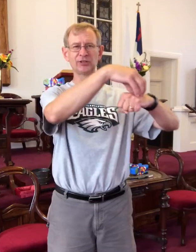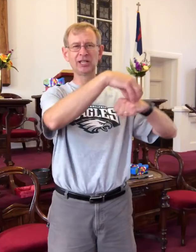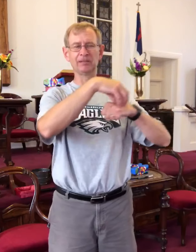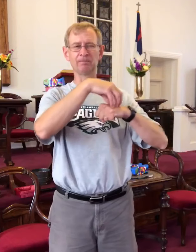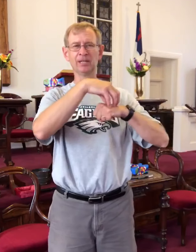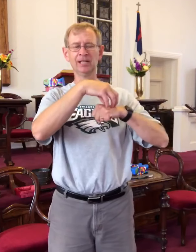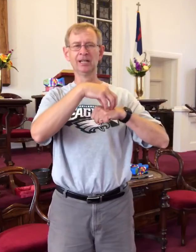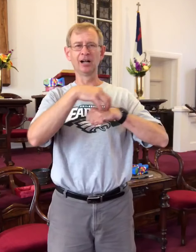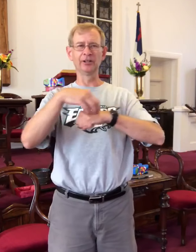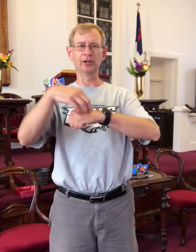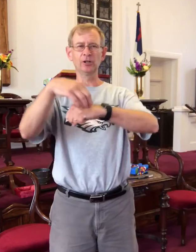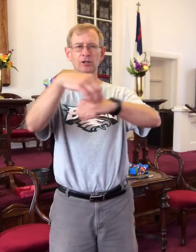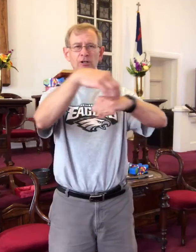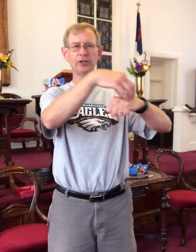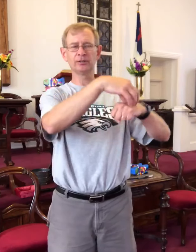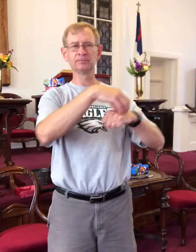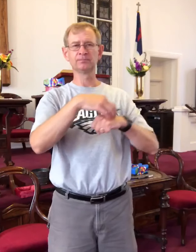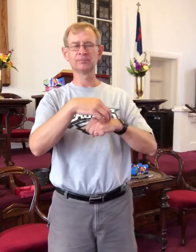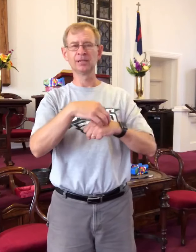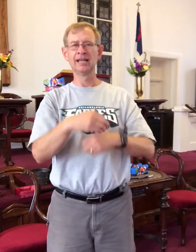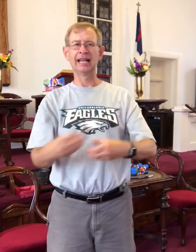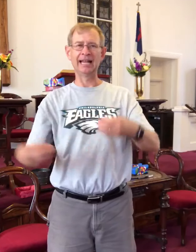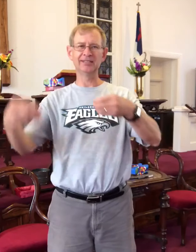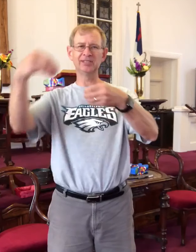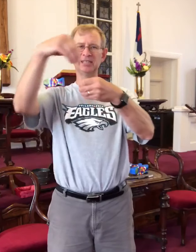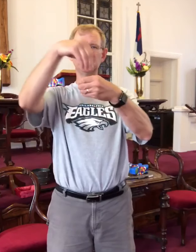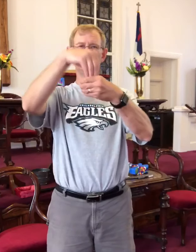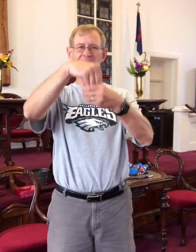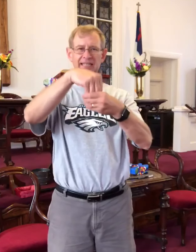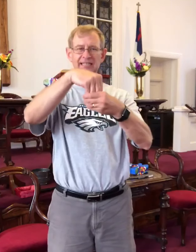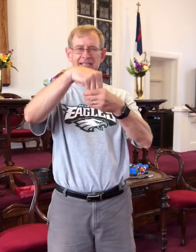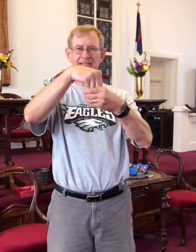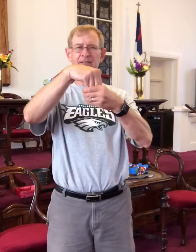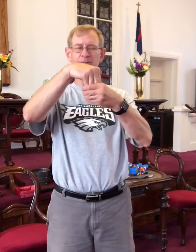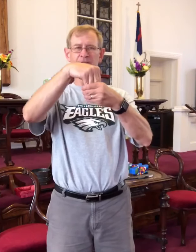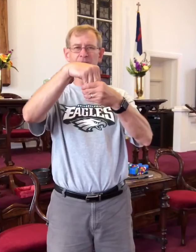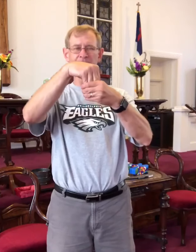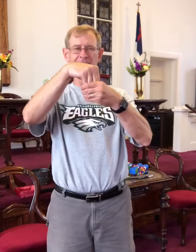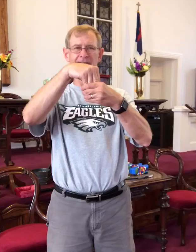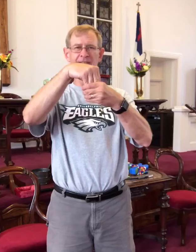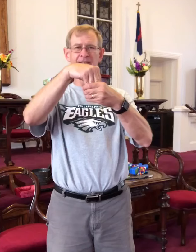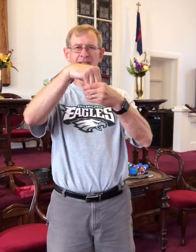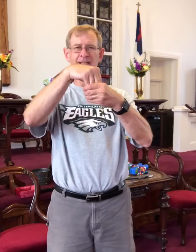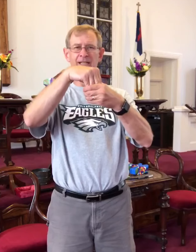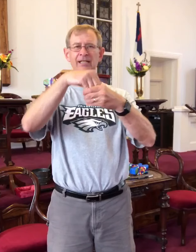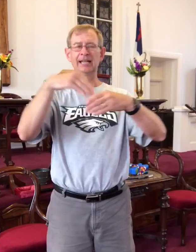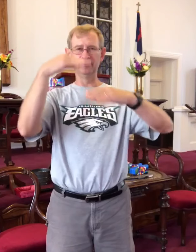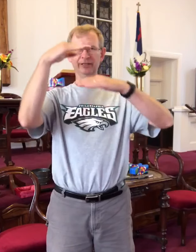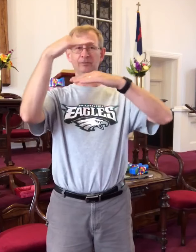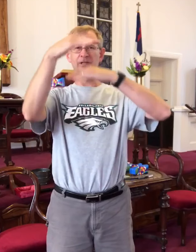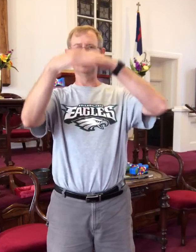sun. On earth, as it is in, we know in, heaven, we know